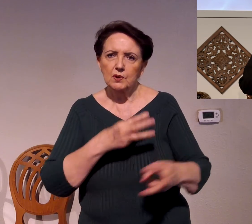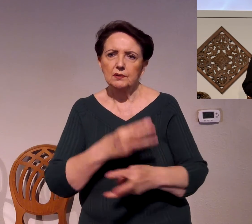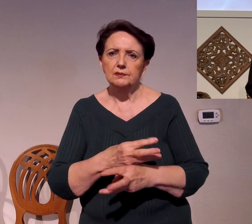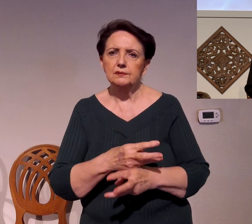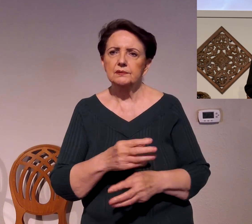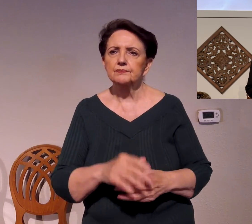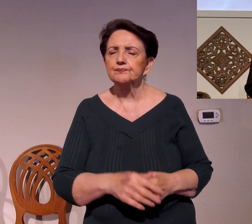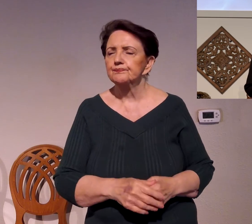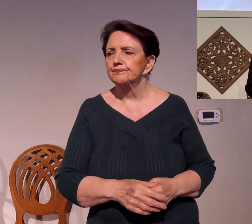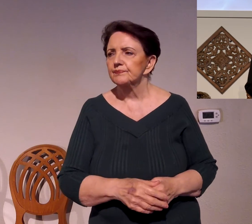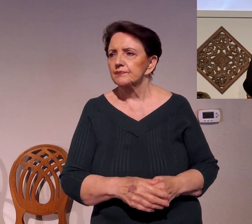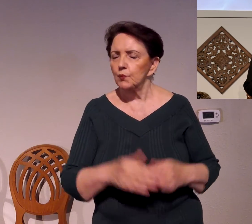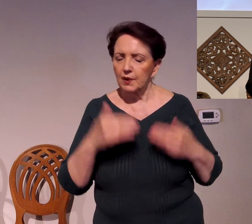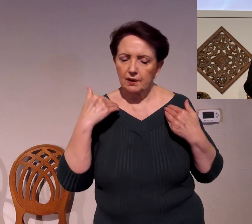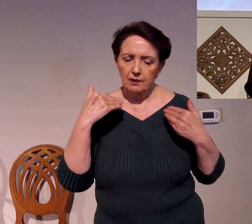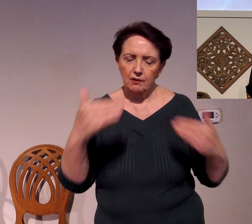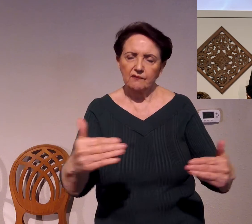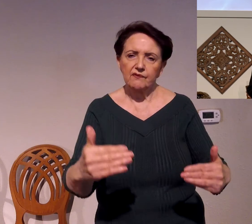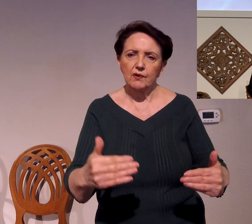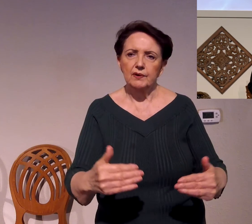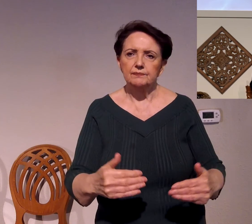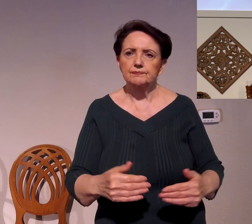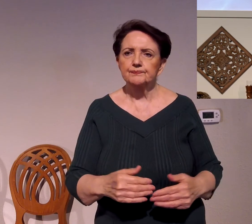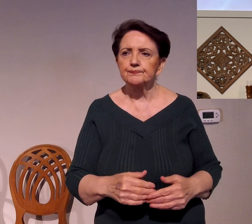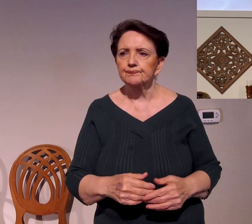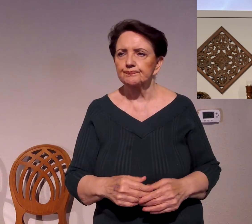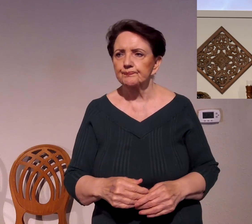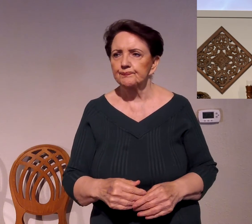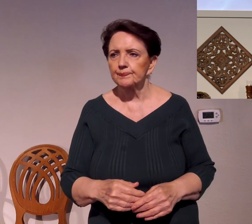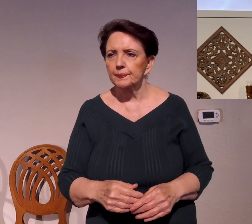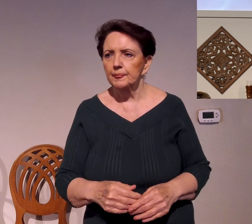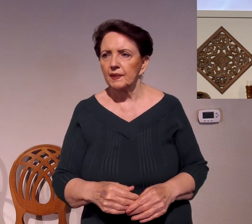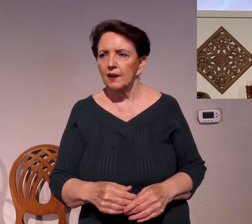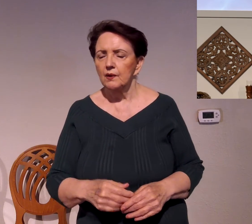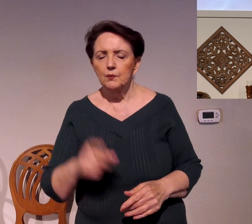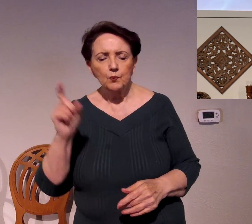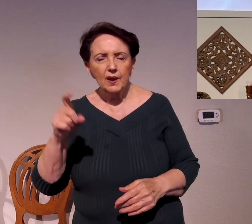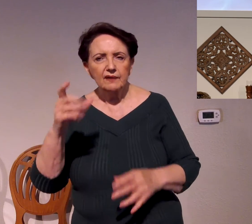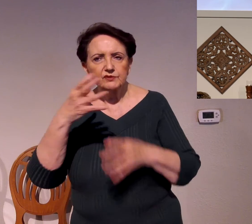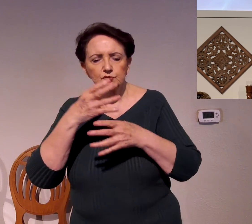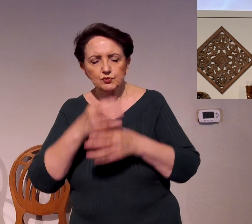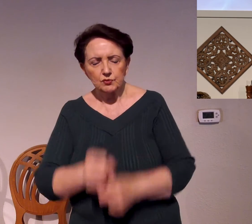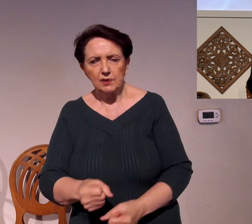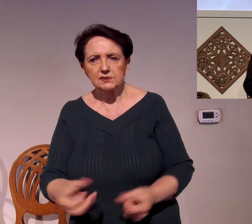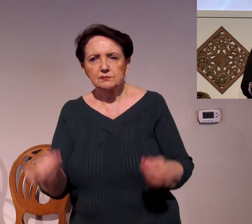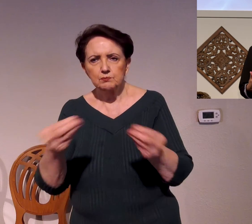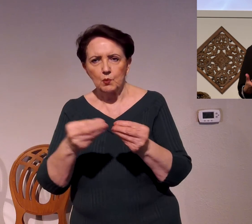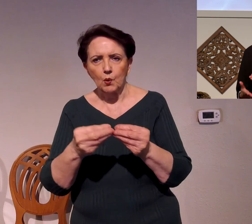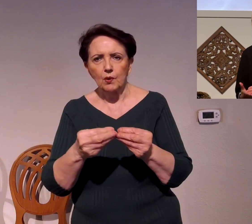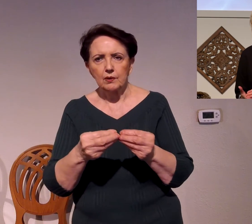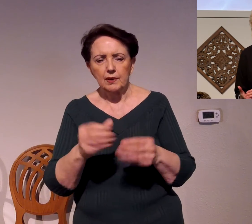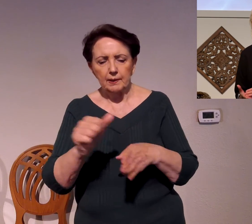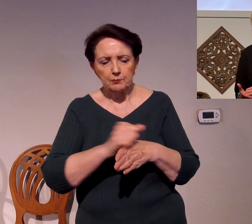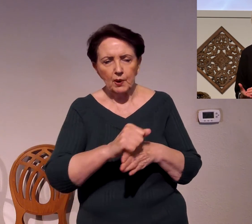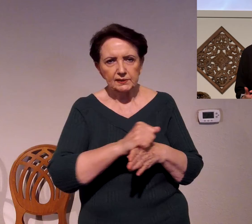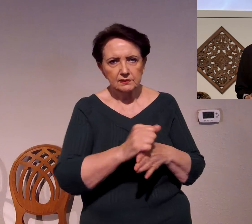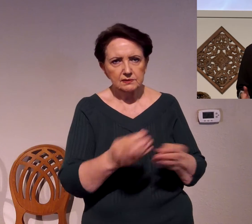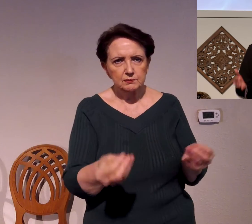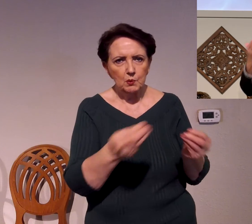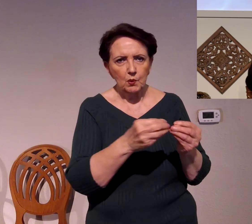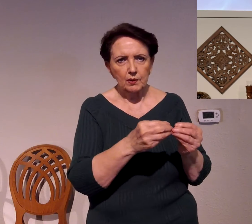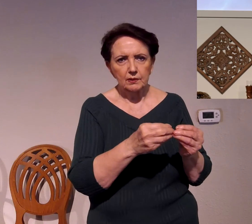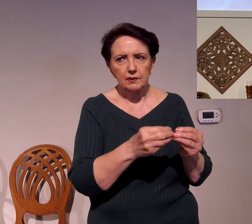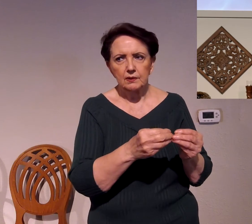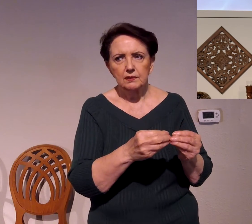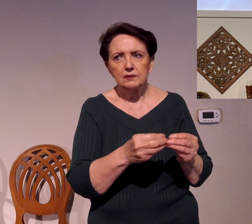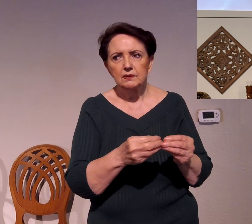And so we go for it. We dig even deeper, which means we have to trust more and practice more. We